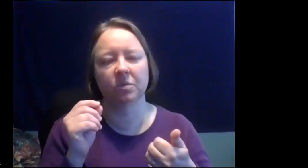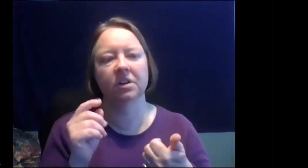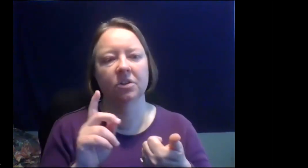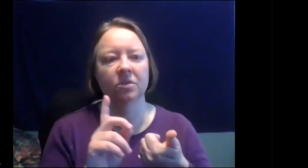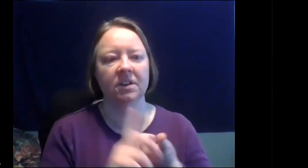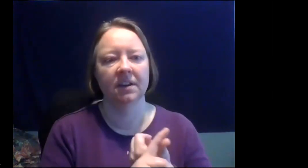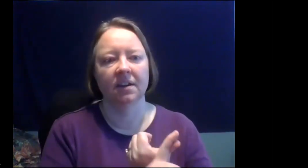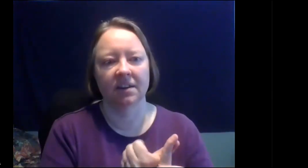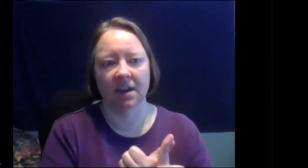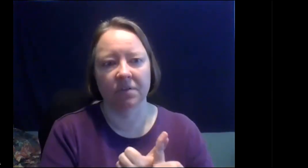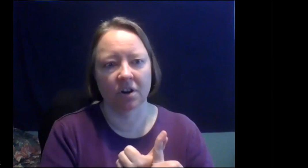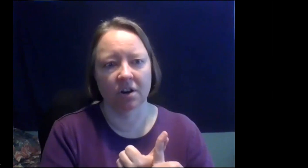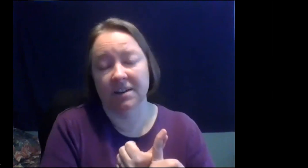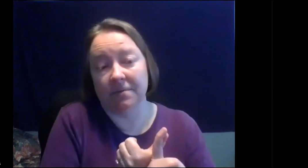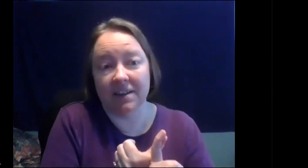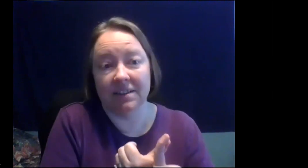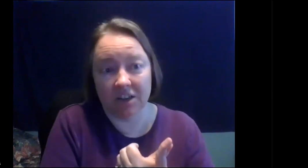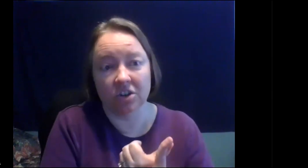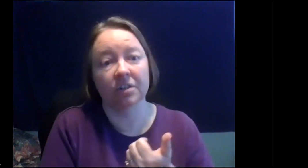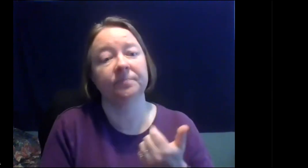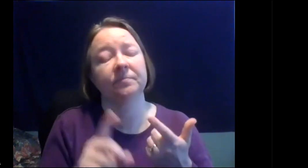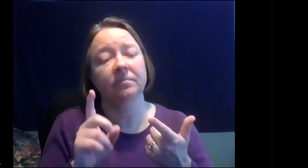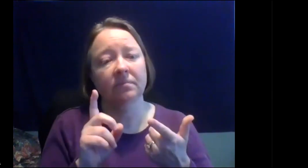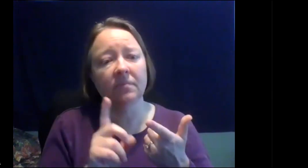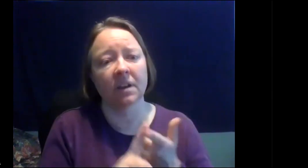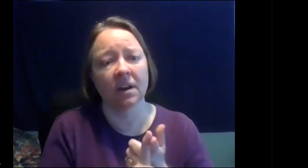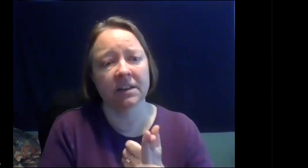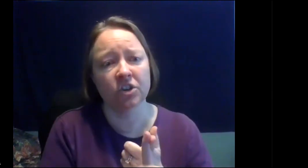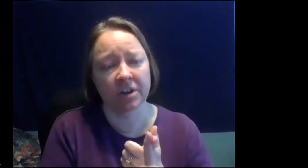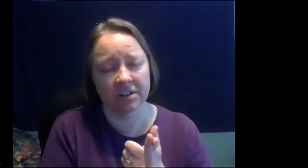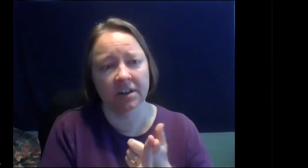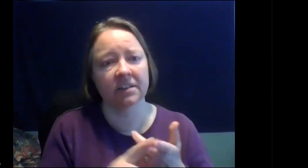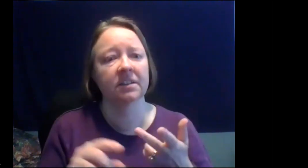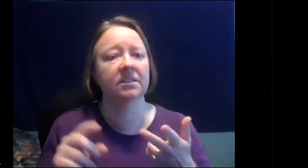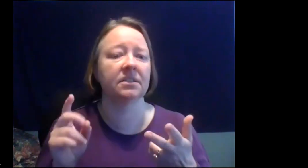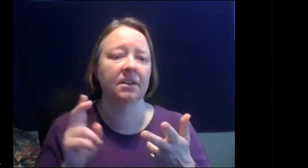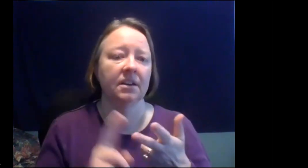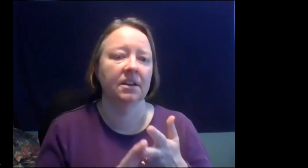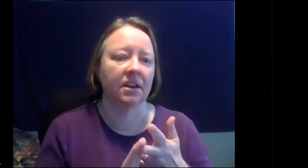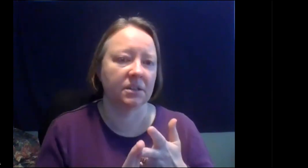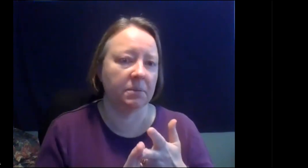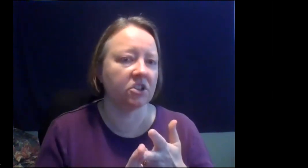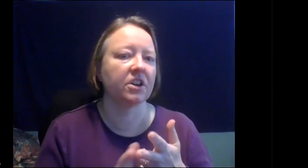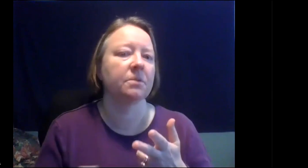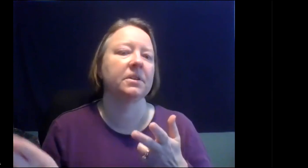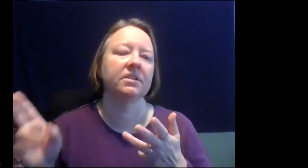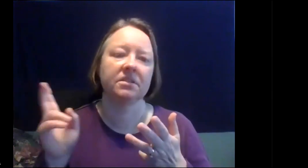would include a deaf ed teacher, a teacher consultant, a speech